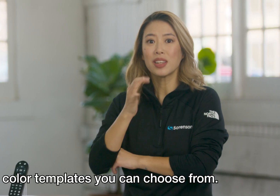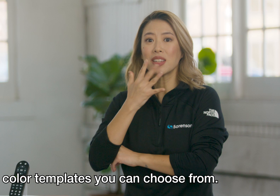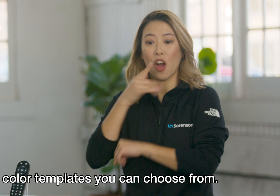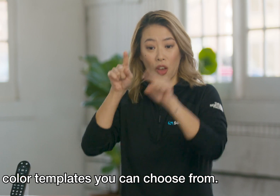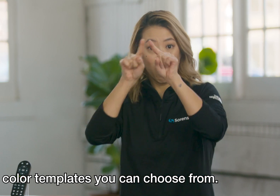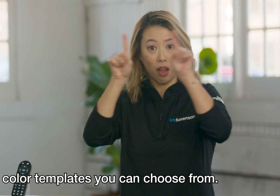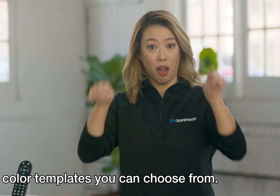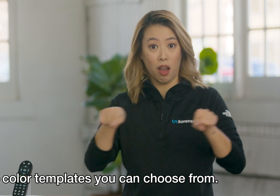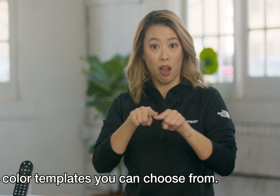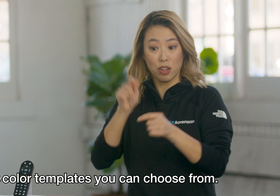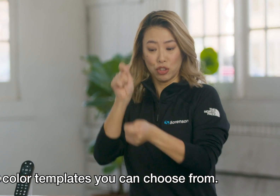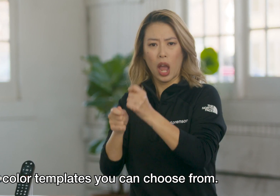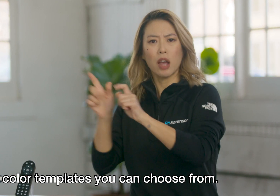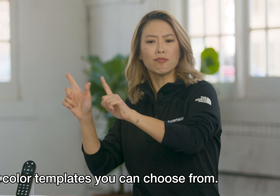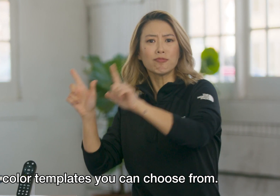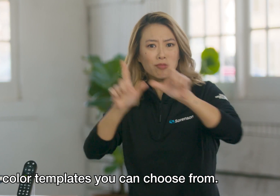color templates you can choose from.